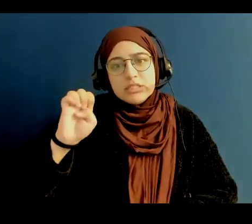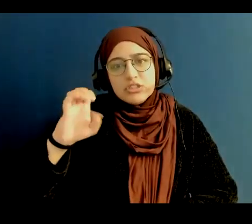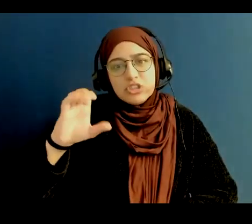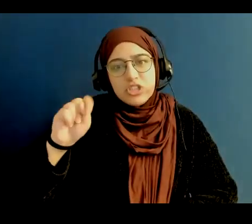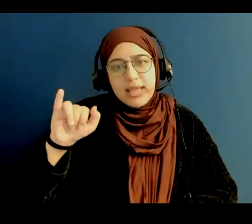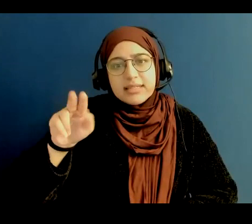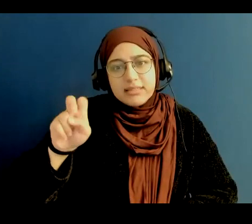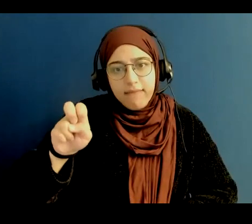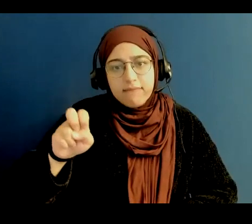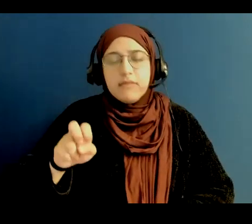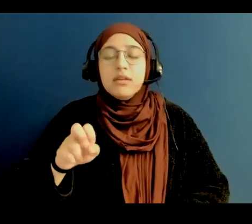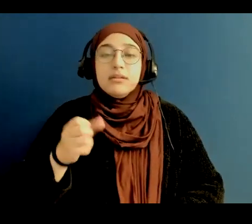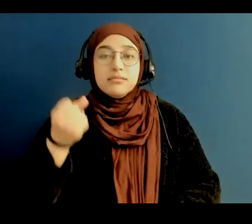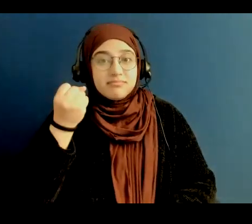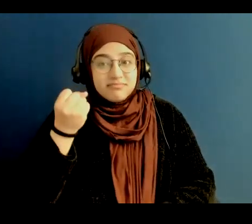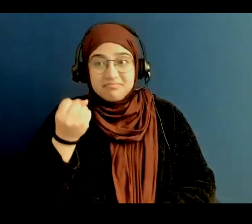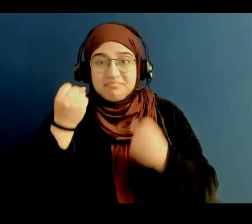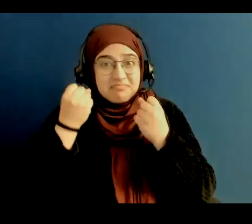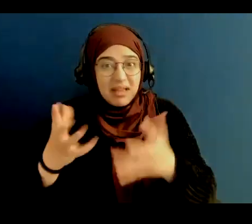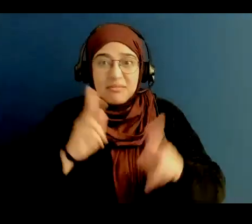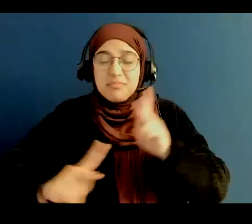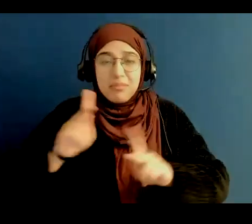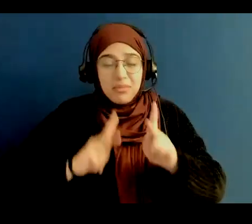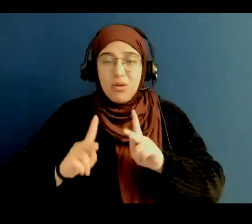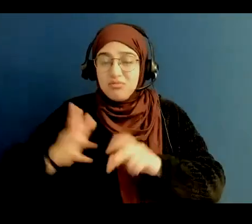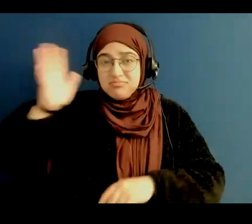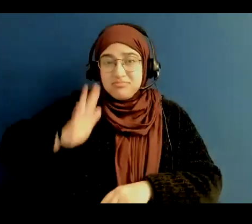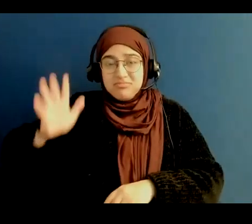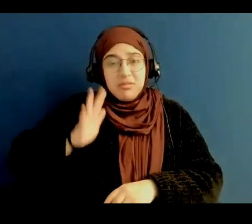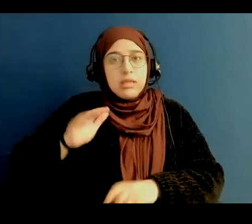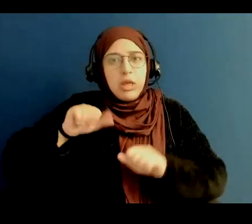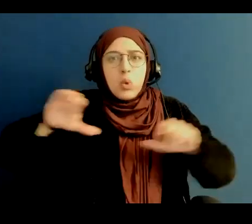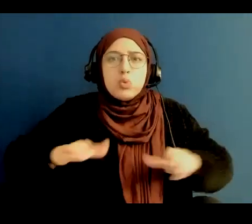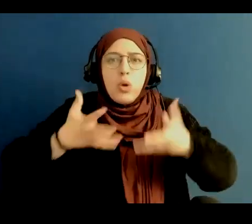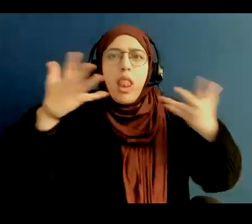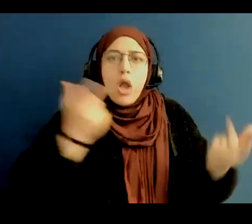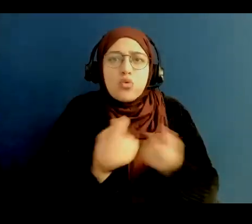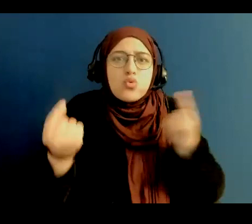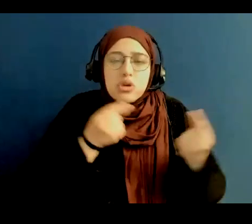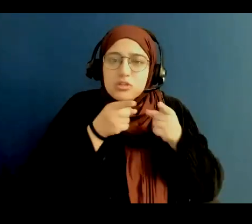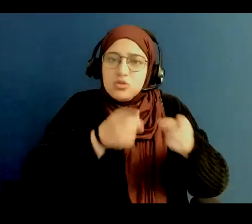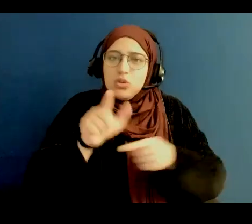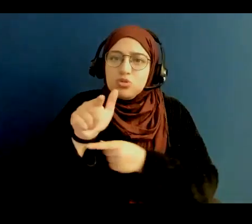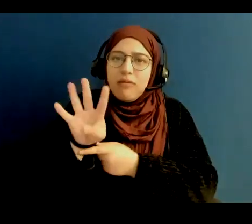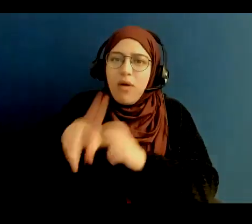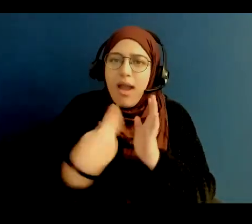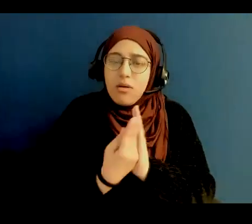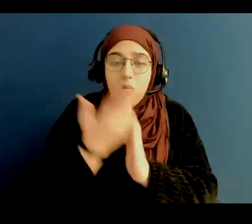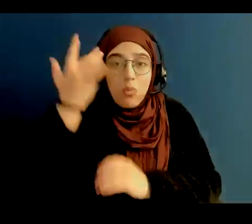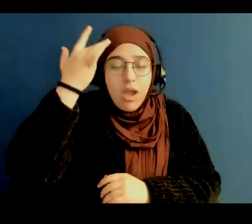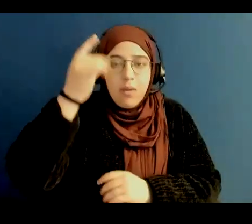even today who can do so much more in the same 24 hours. Do you know why? Because there is more barakah, there is more blessing in the